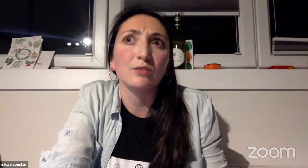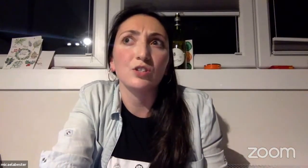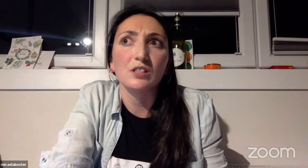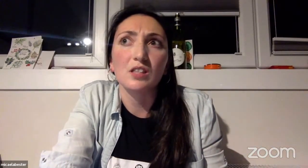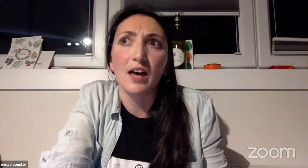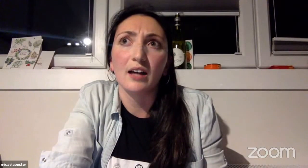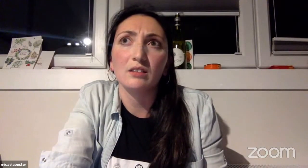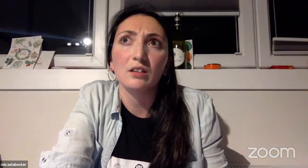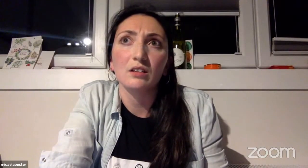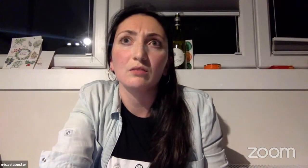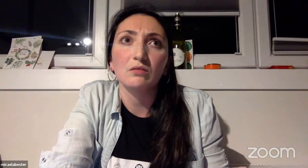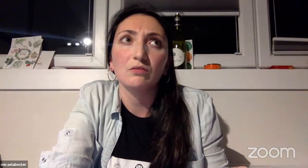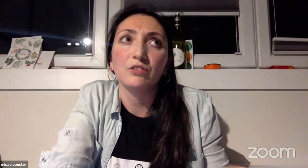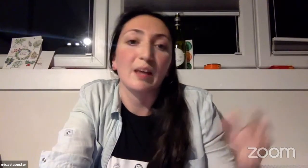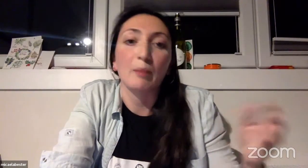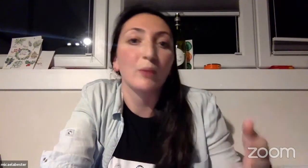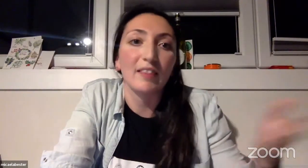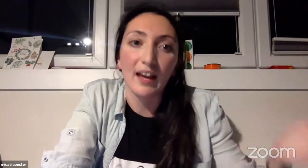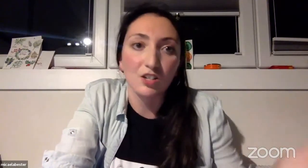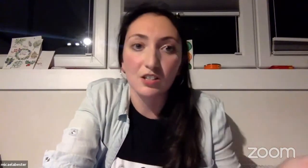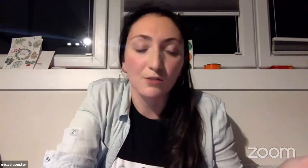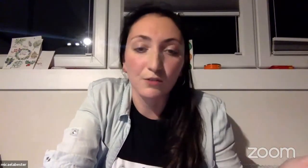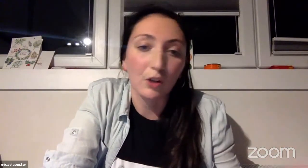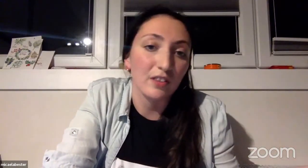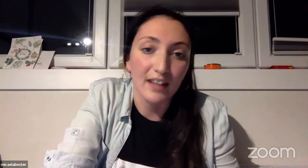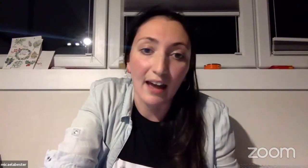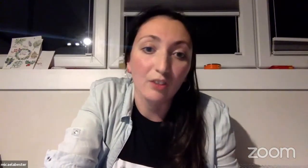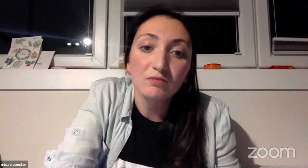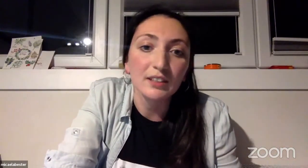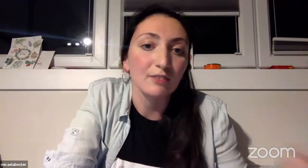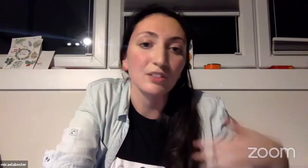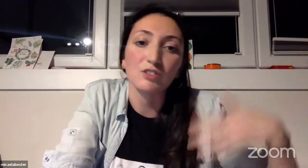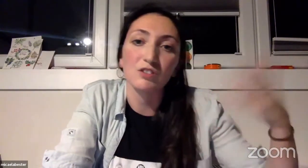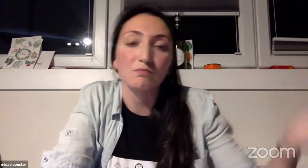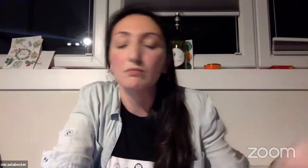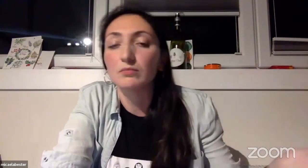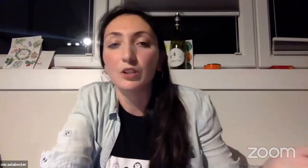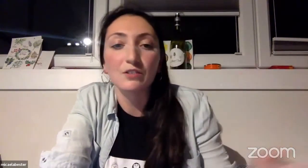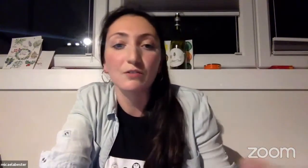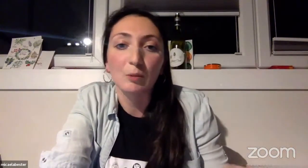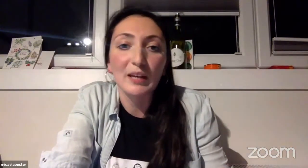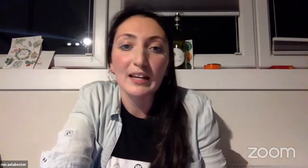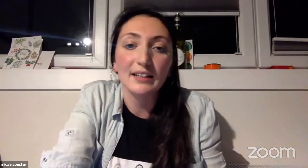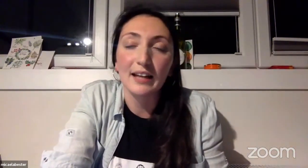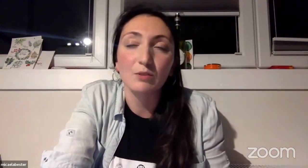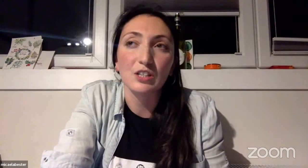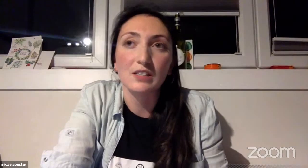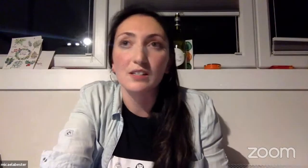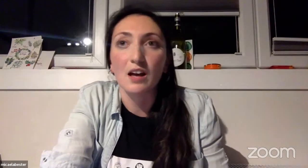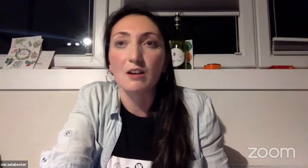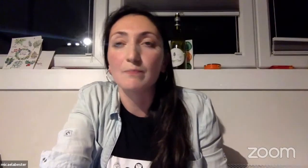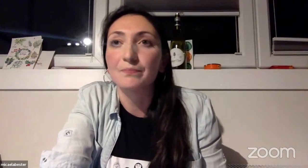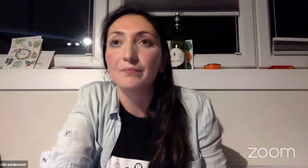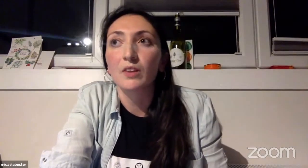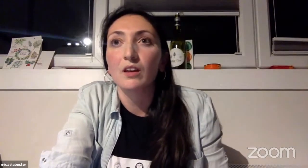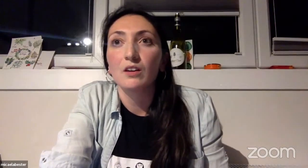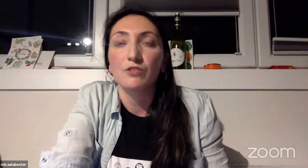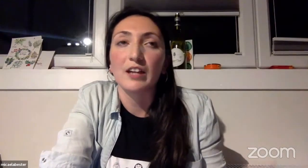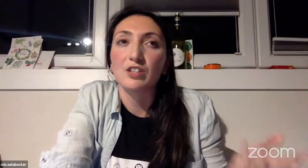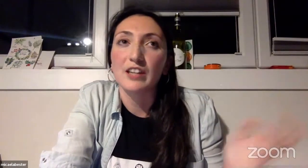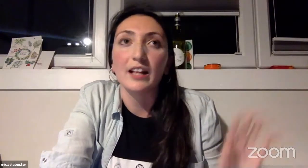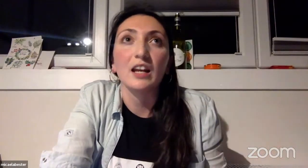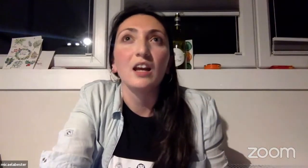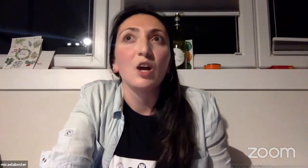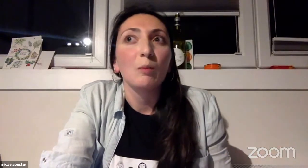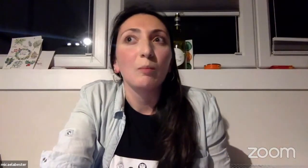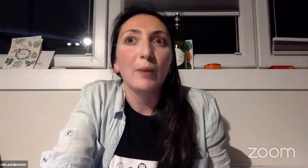of languages that, for example, where the adjectives follow the noun, even just lots of European languages,